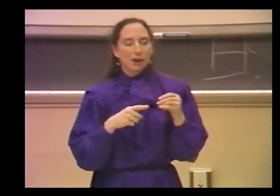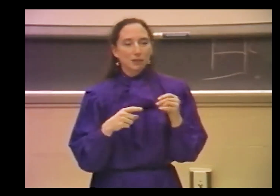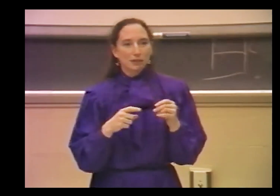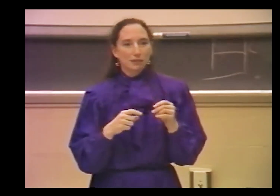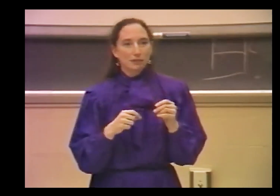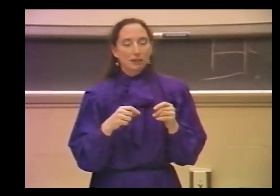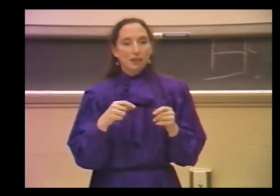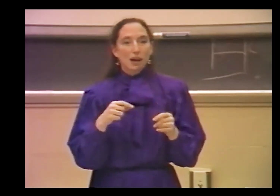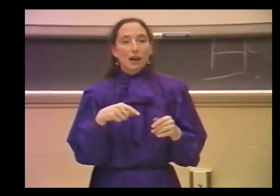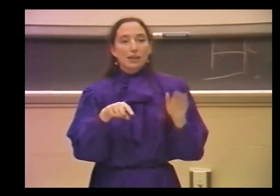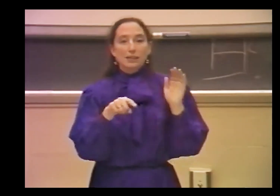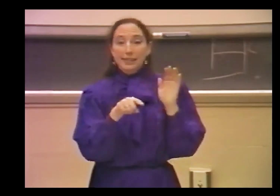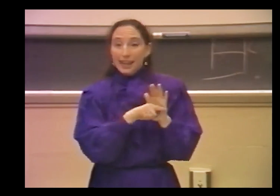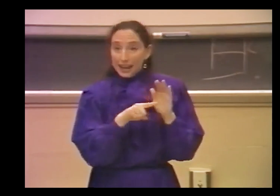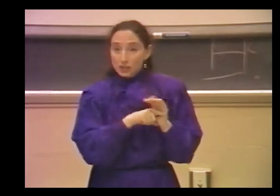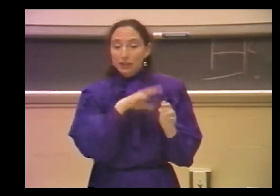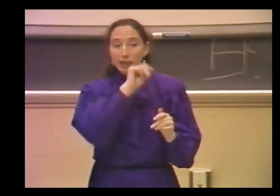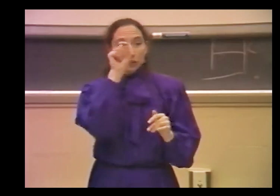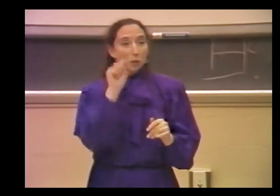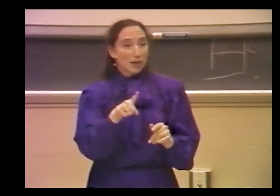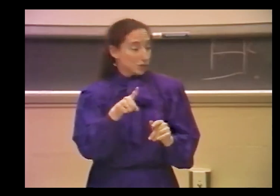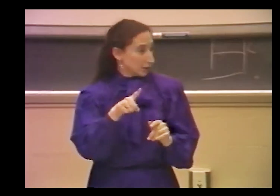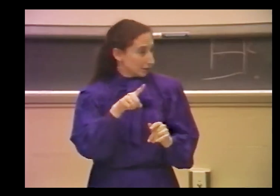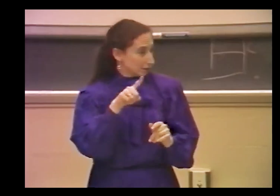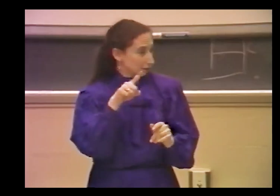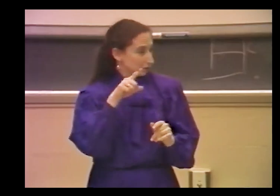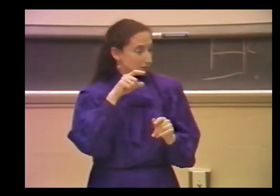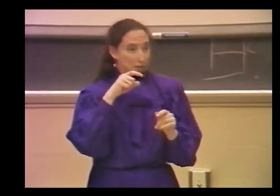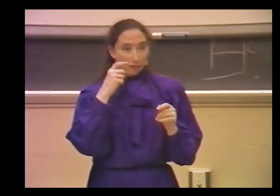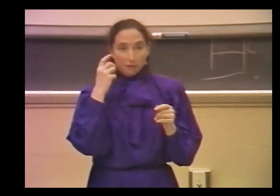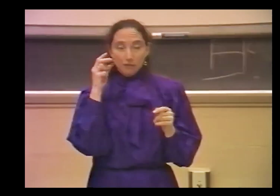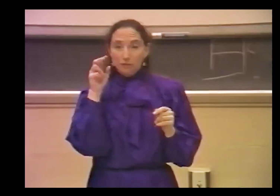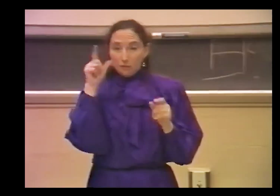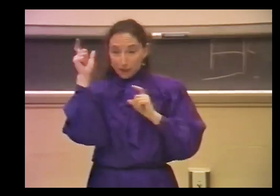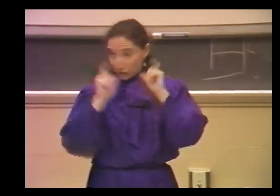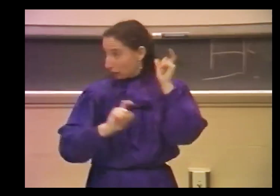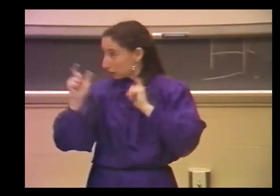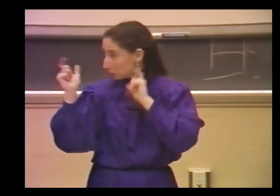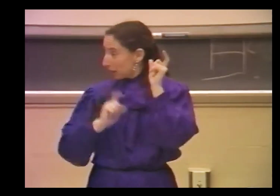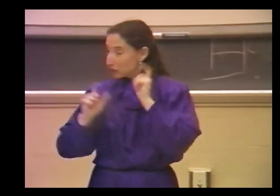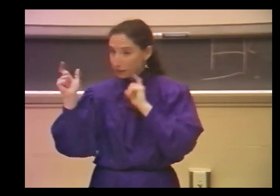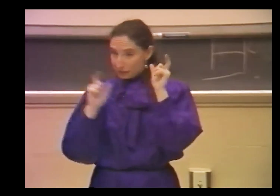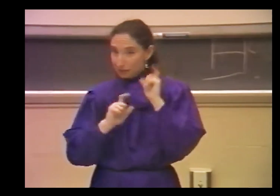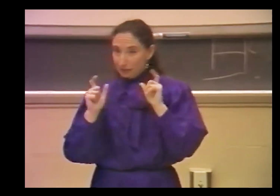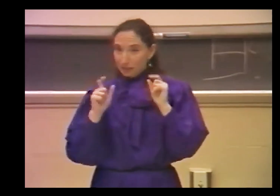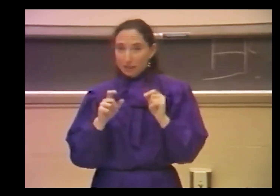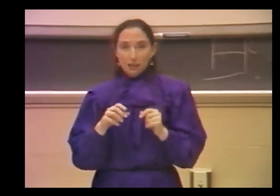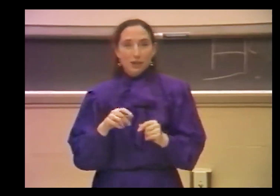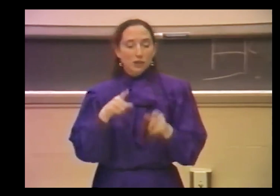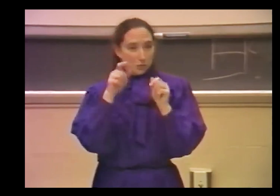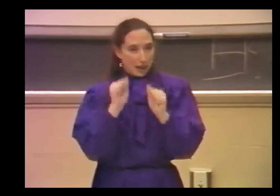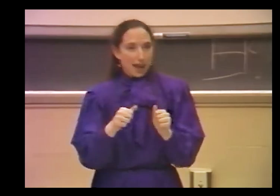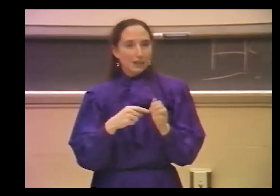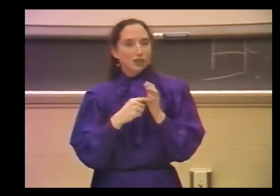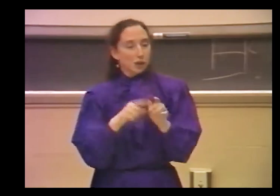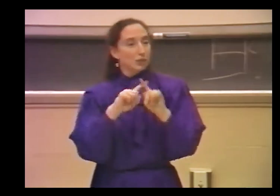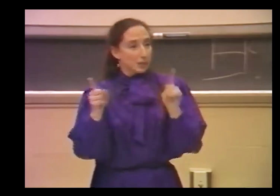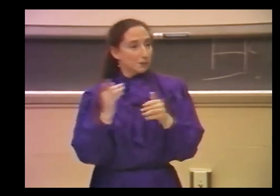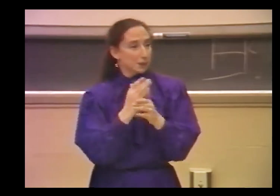about negation and question facial expressions. You can show the difference